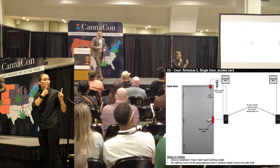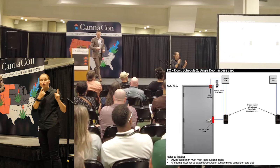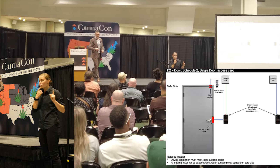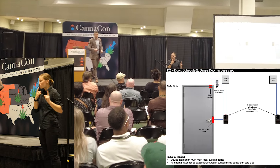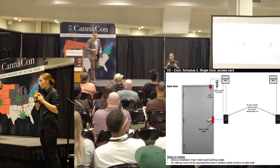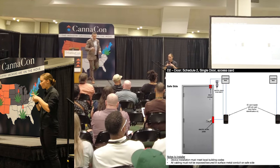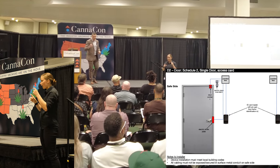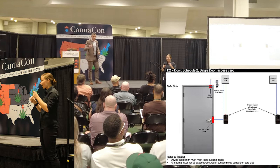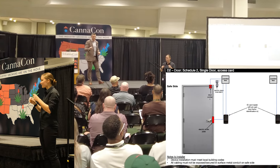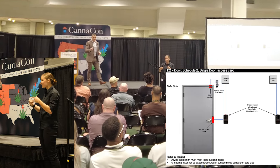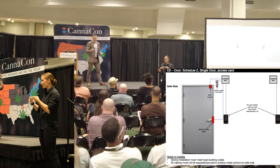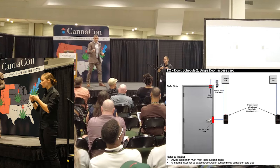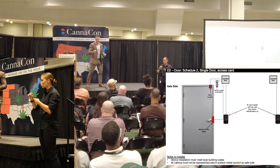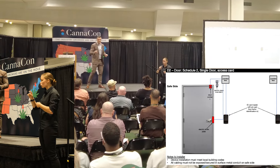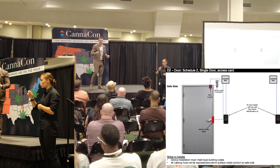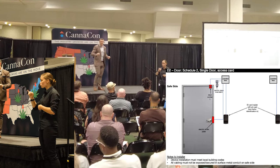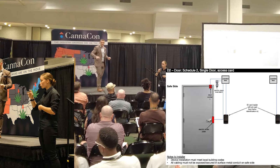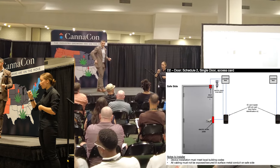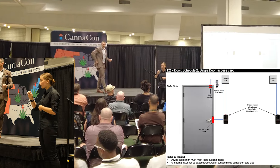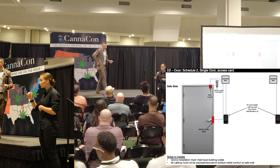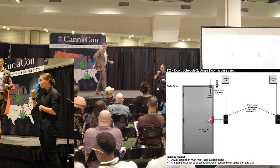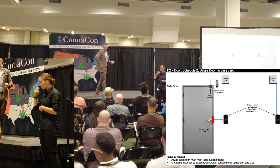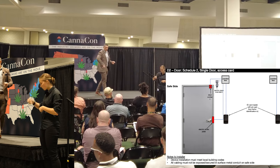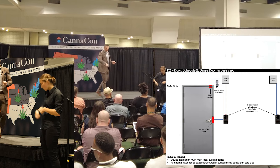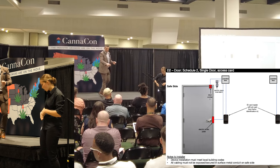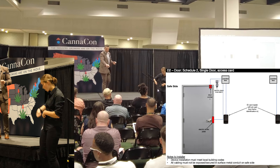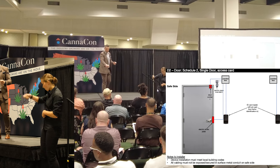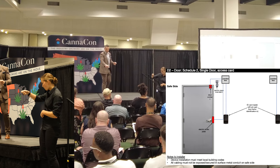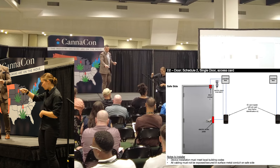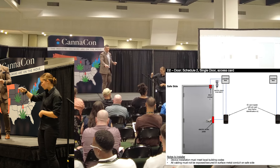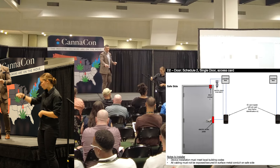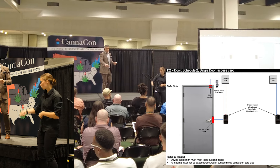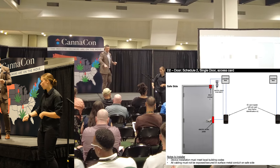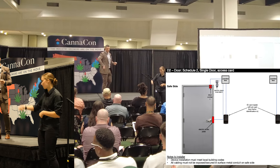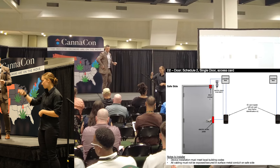So when someone comes up with the proper credentials on their fob, they swipe